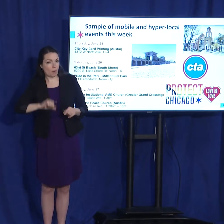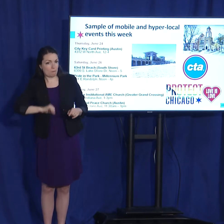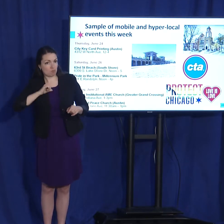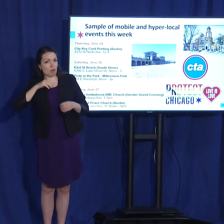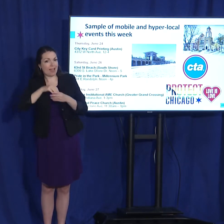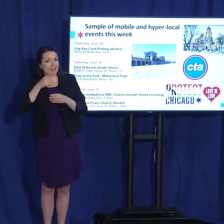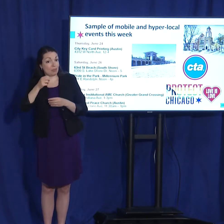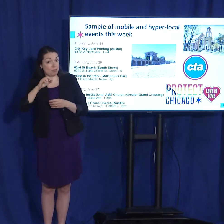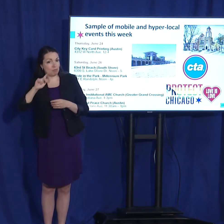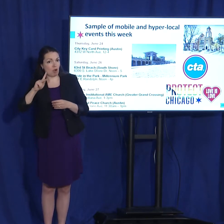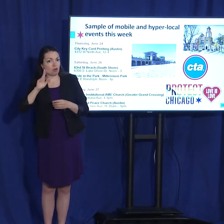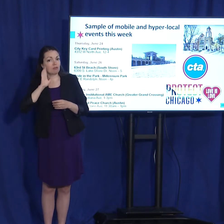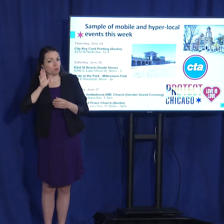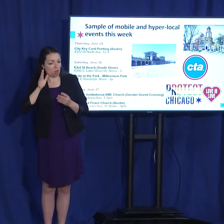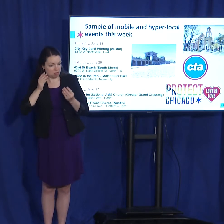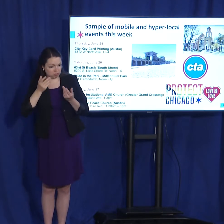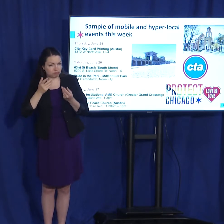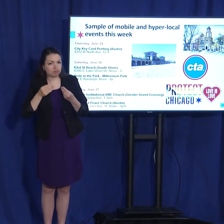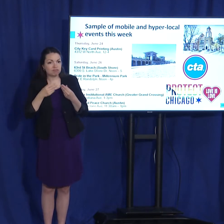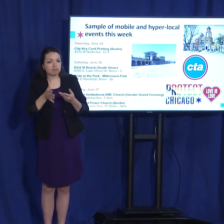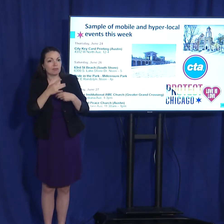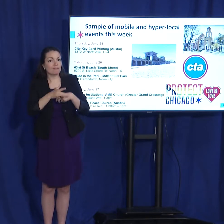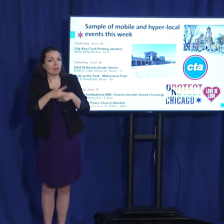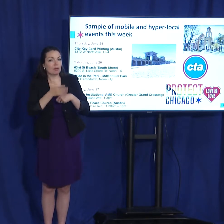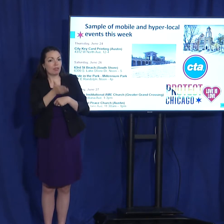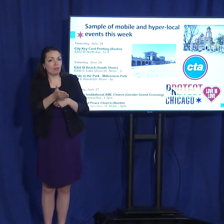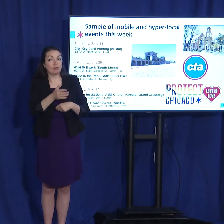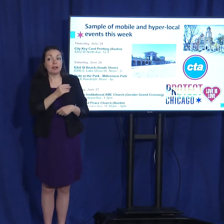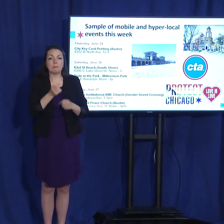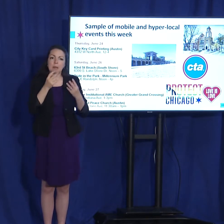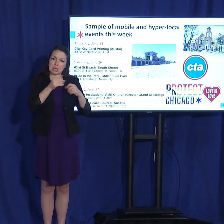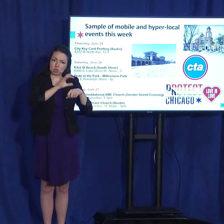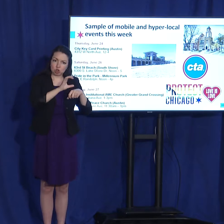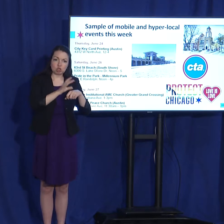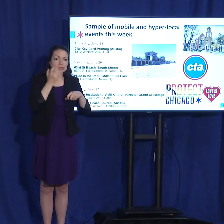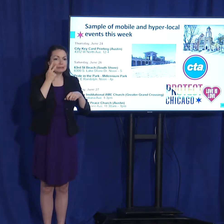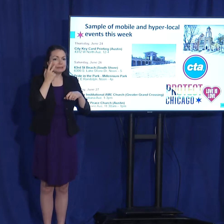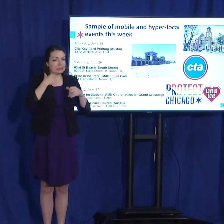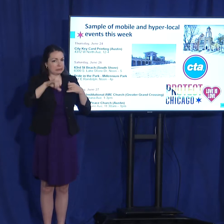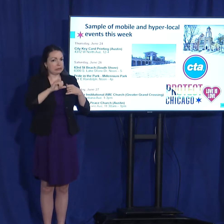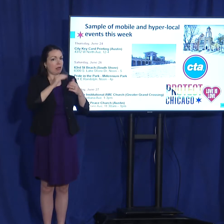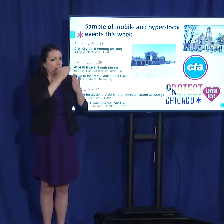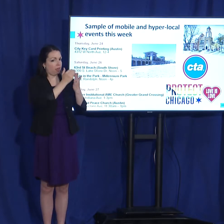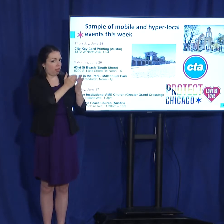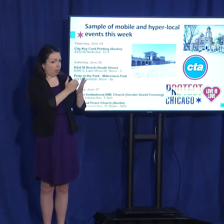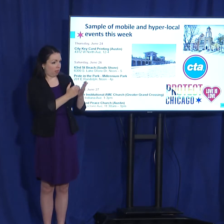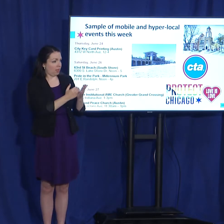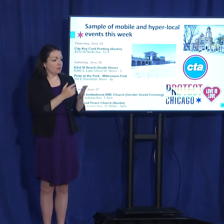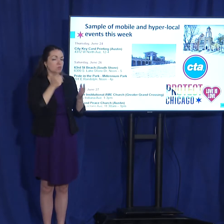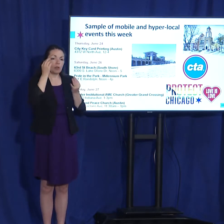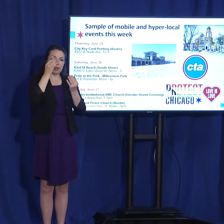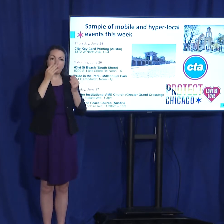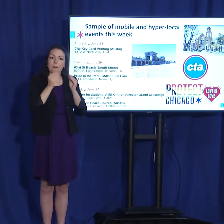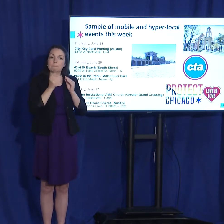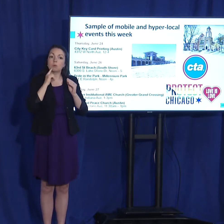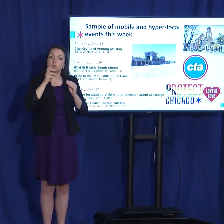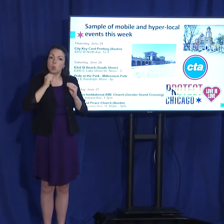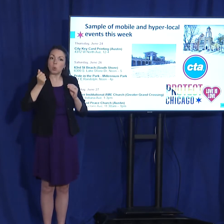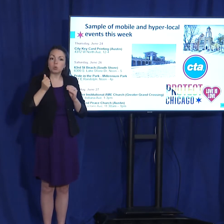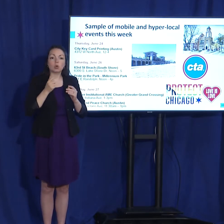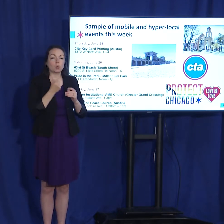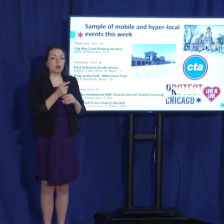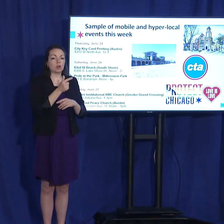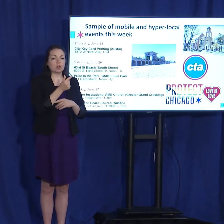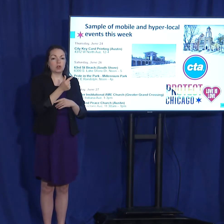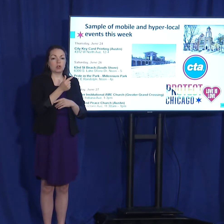Sunday, you can see there's a couple of churches. We continue to do a lot of partnering, especially where we're thinking about older Chicagoans. This is one in Greater Grand